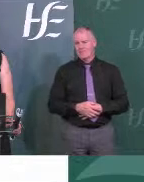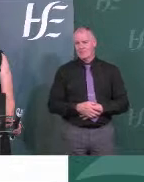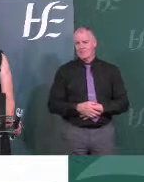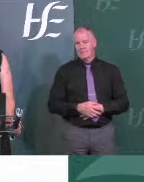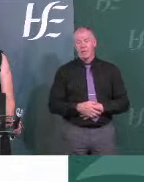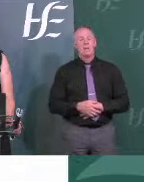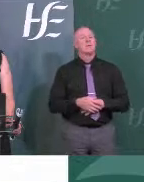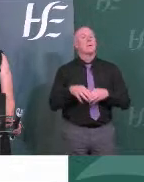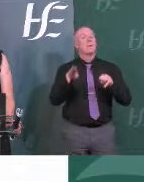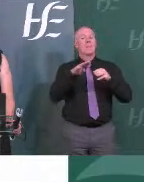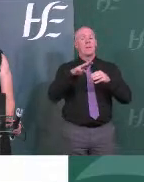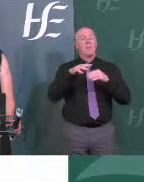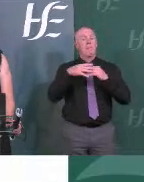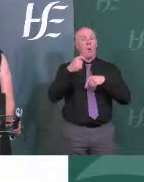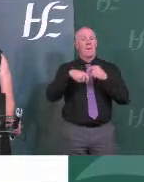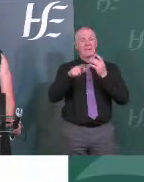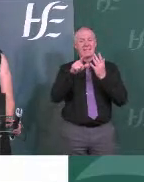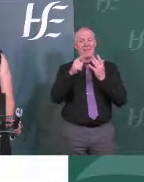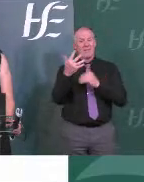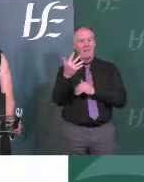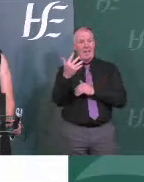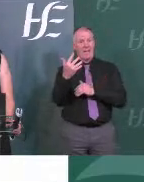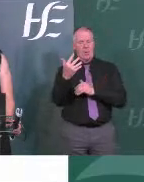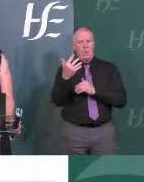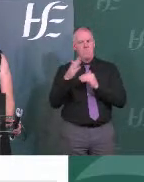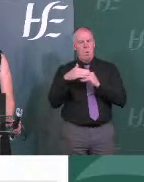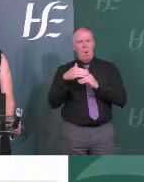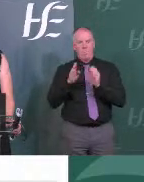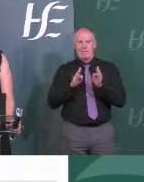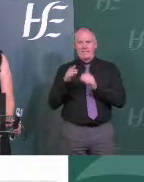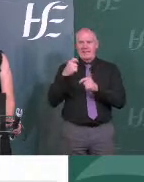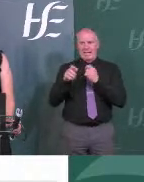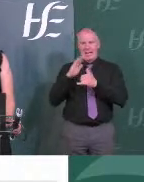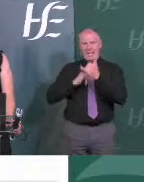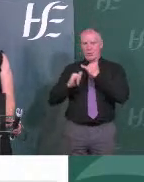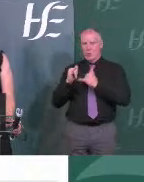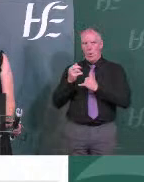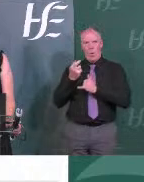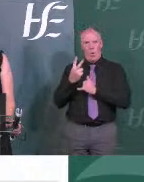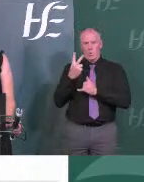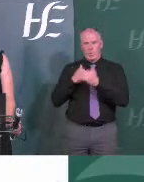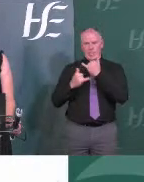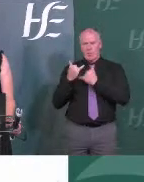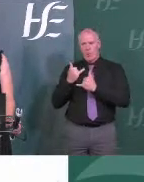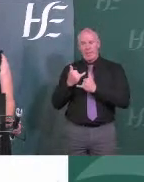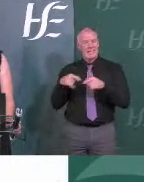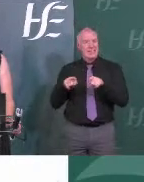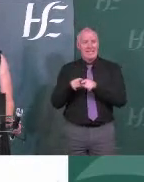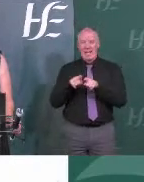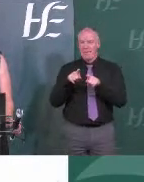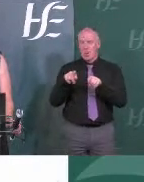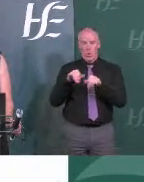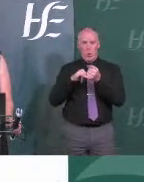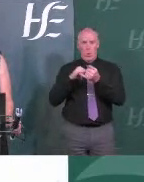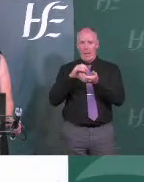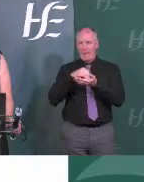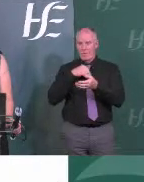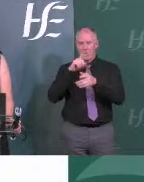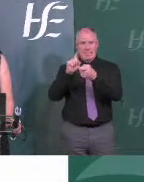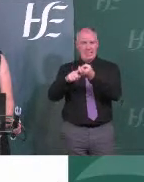we look at our over 75s, we can see that that is running significantly higher than last year or the year before. and admissions similar-ish. So we can see